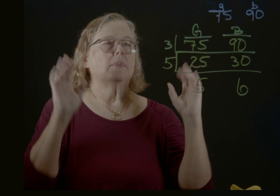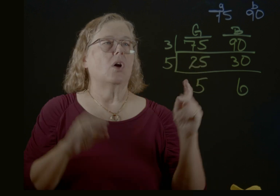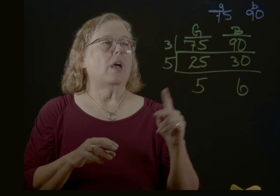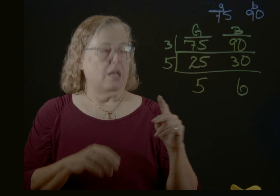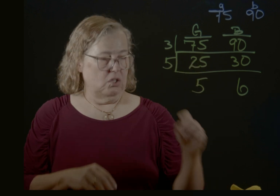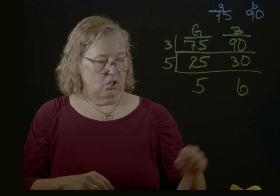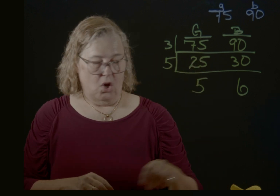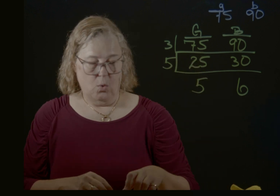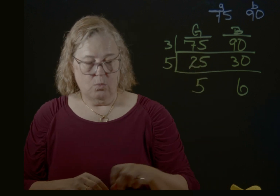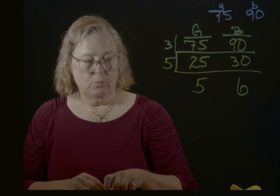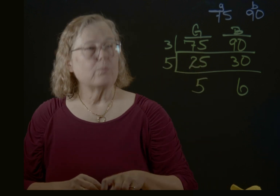done.